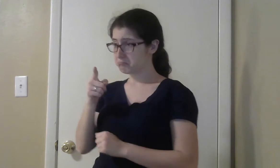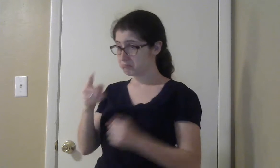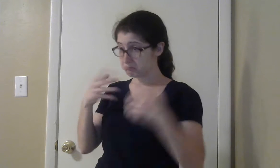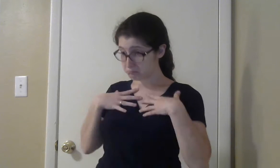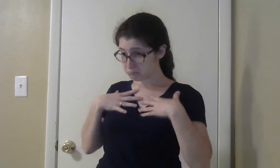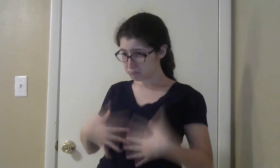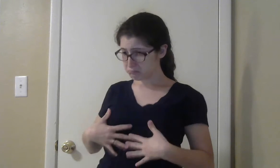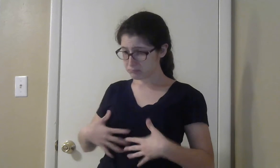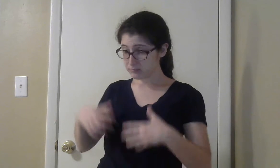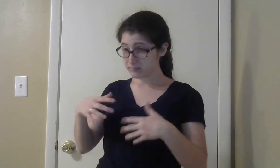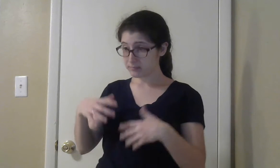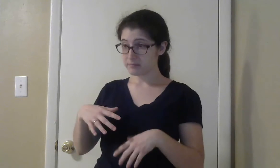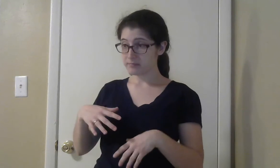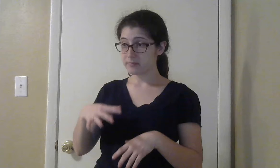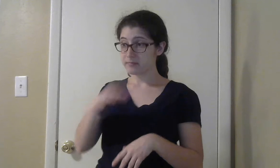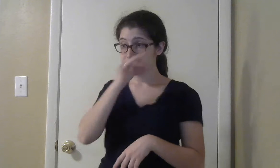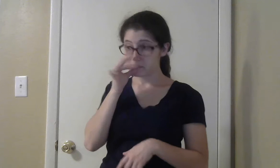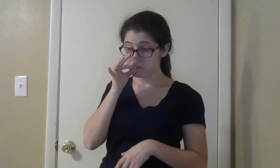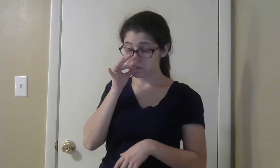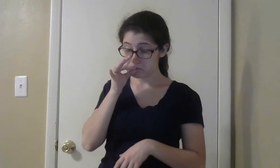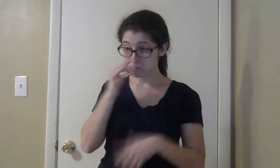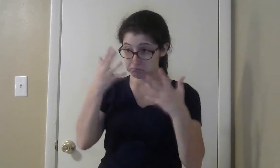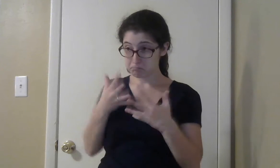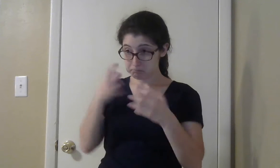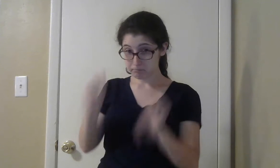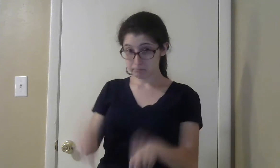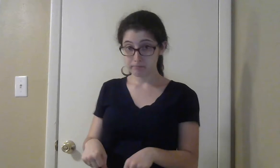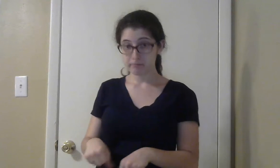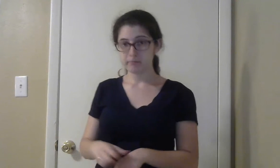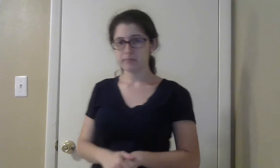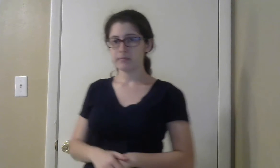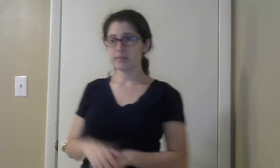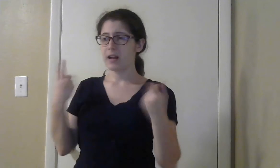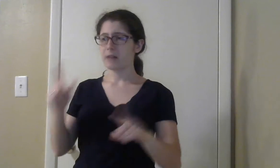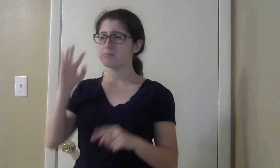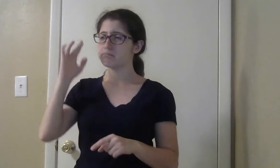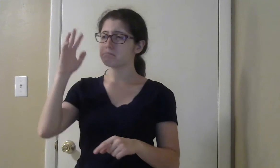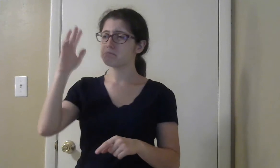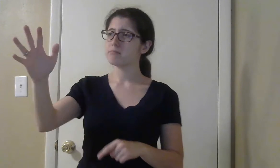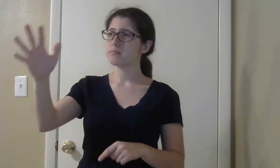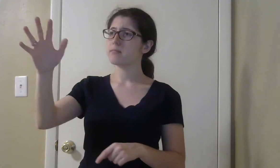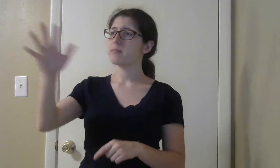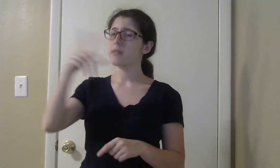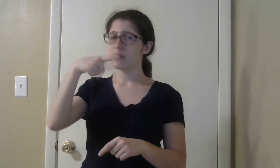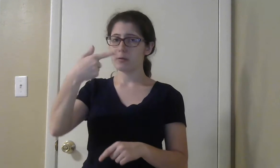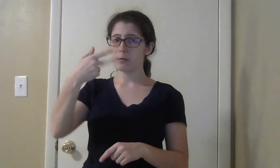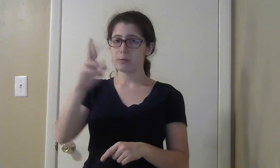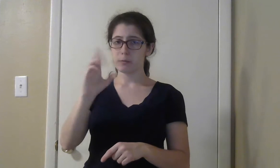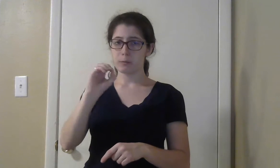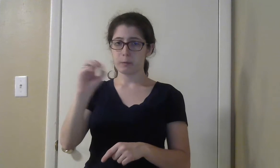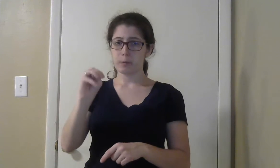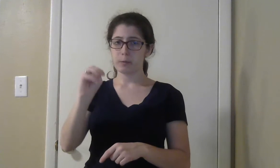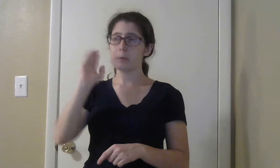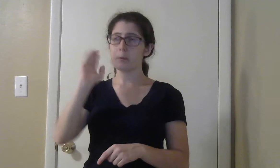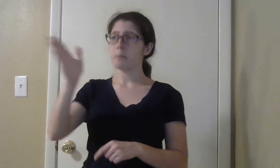will fast. No one puts a piece of unshrunk cloth on an old garment, or the patch tears away from the garment, and